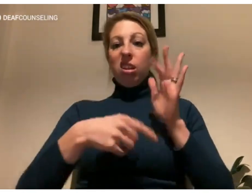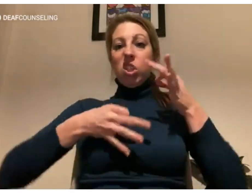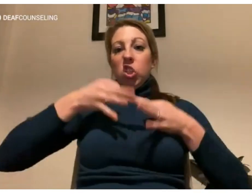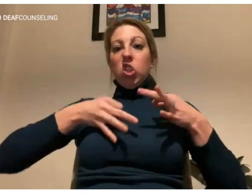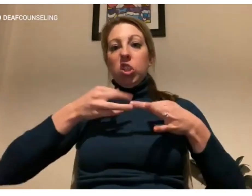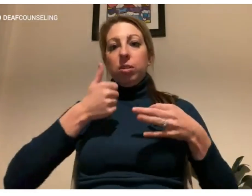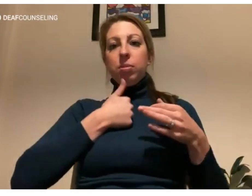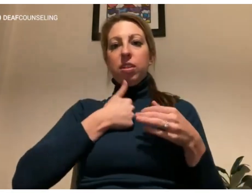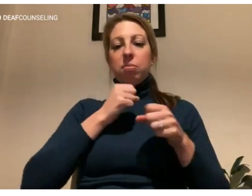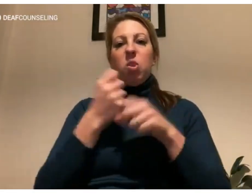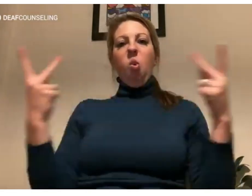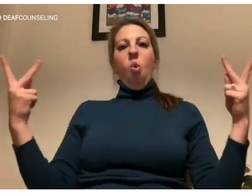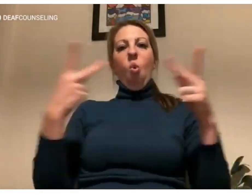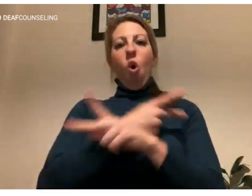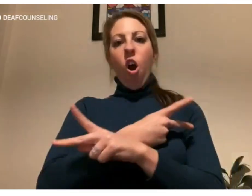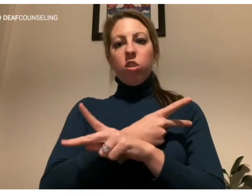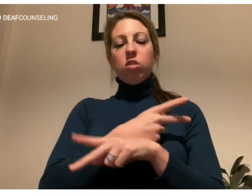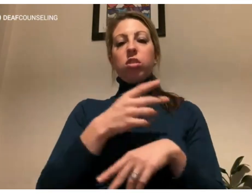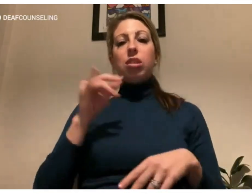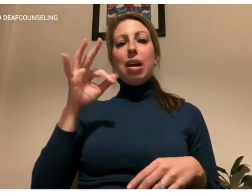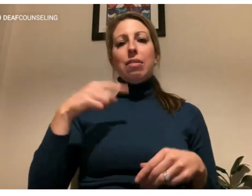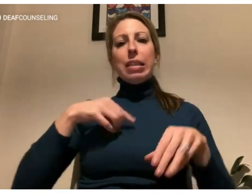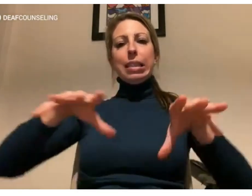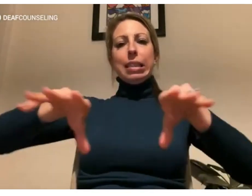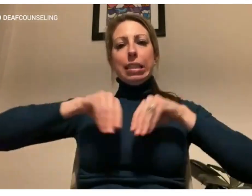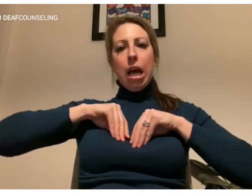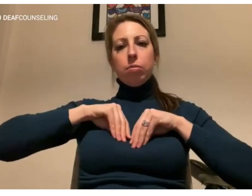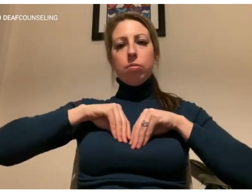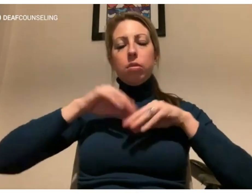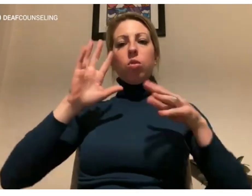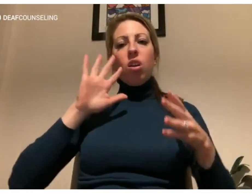I need to know that all this negative self-talk is only going to make it worse.